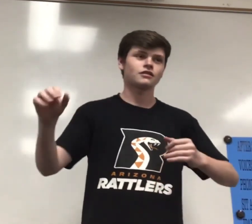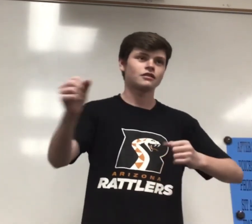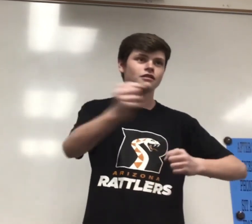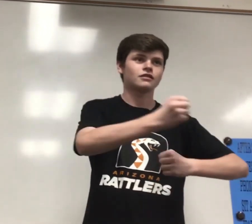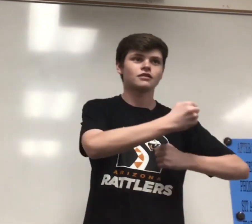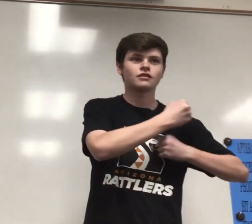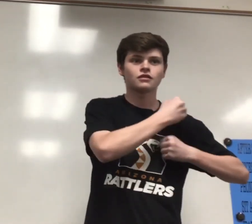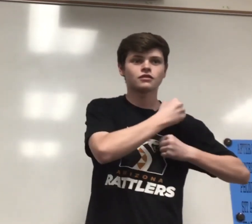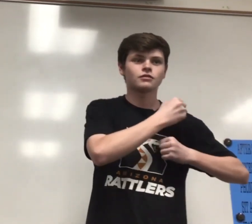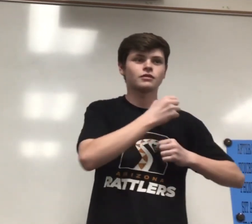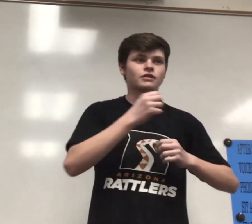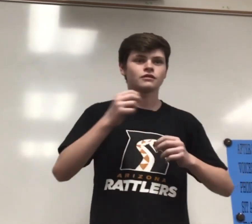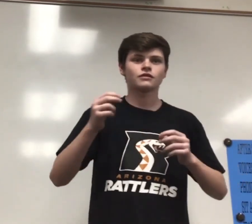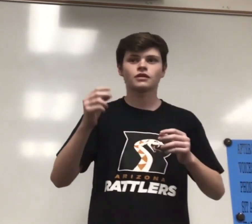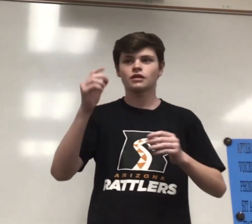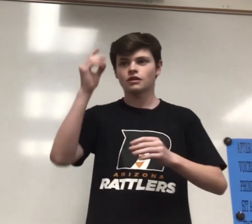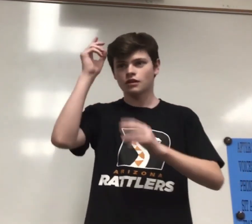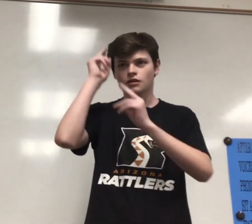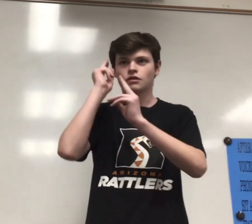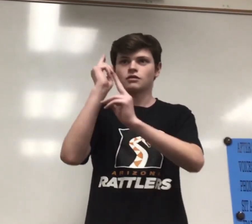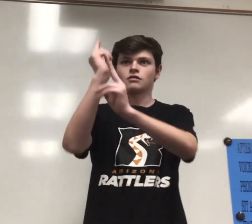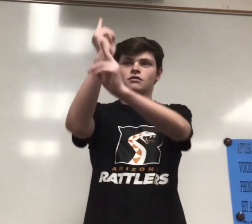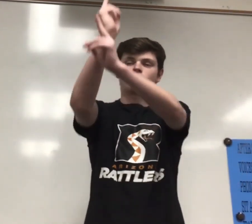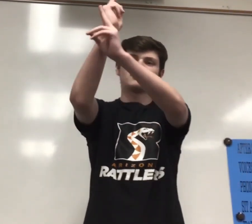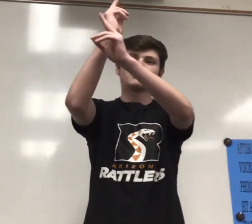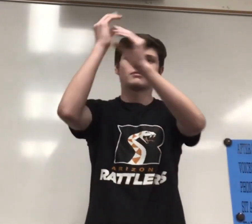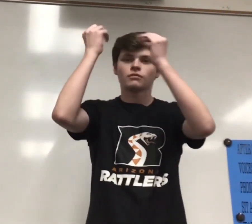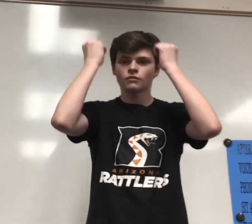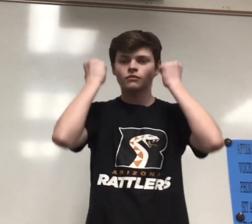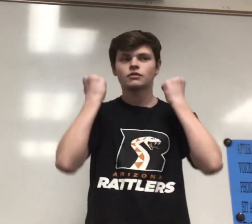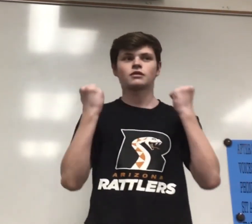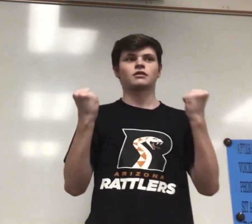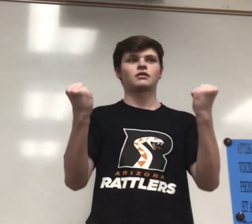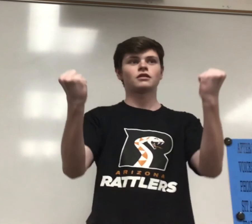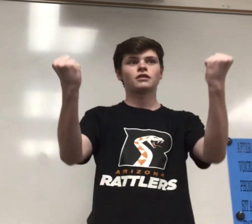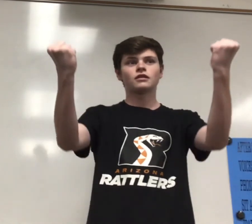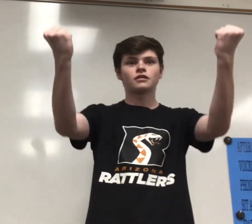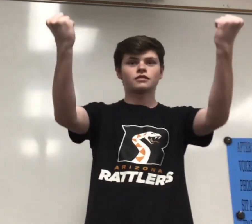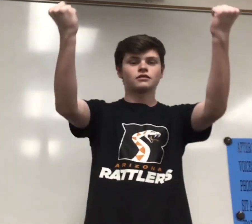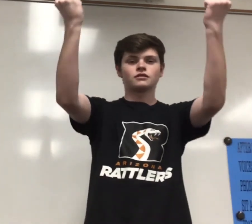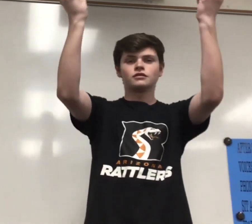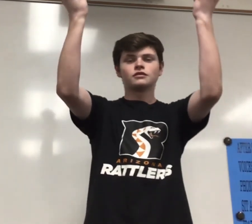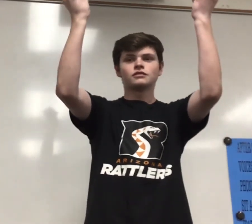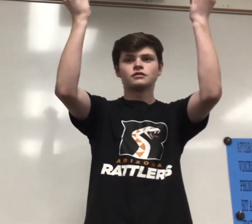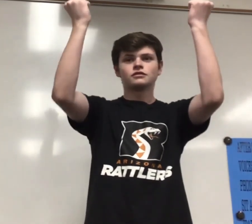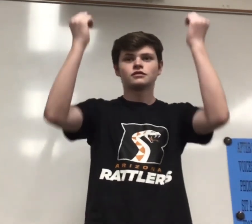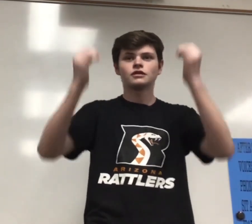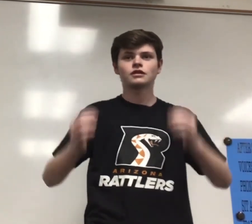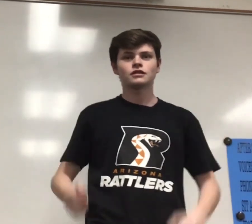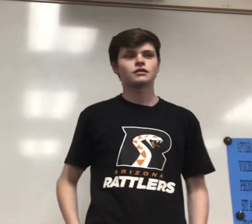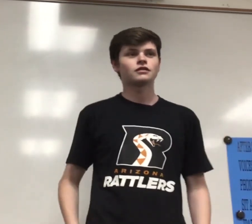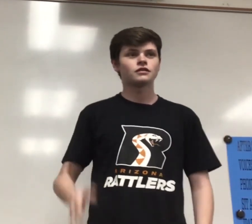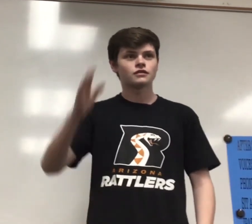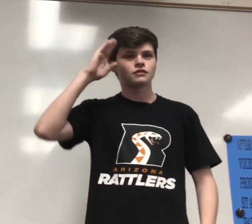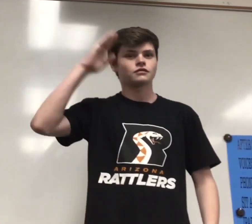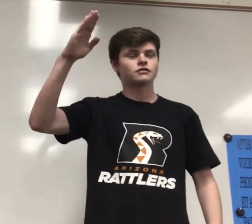the brave O'er the brave brave the brave Thank